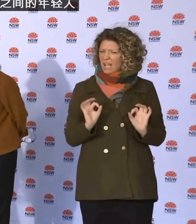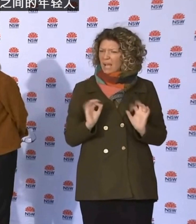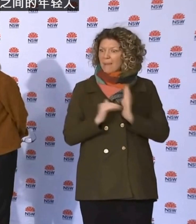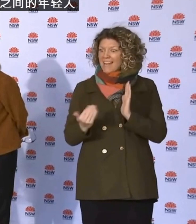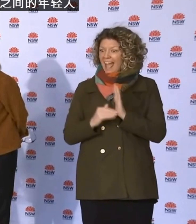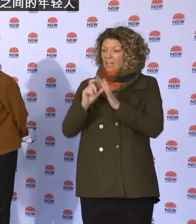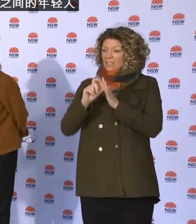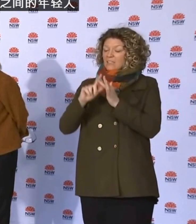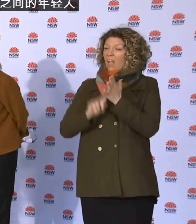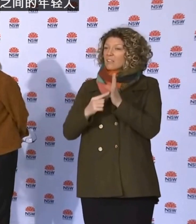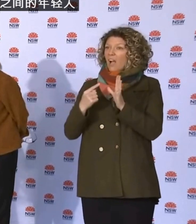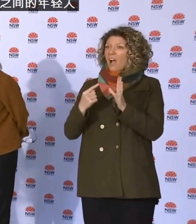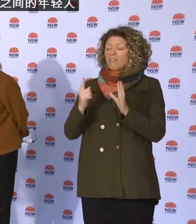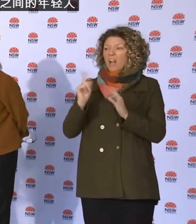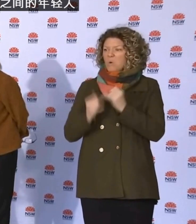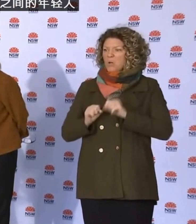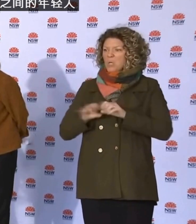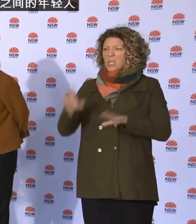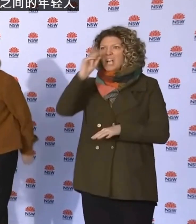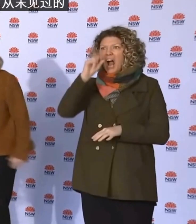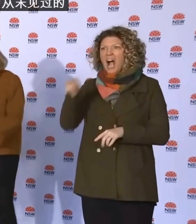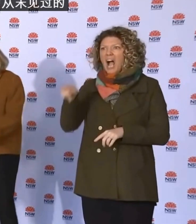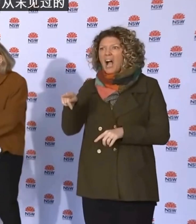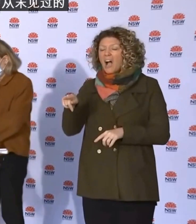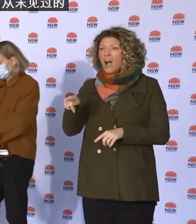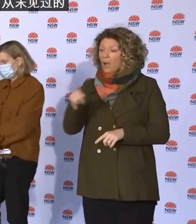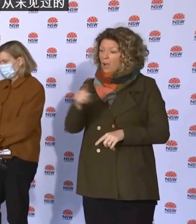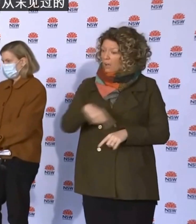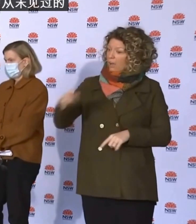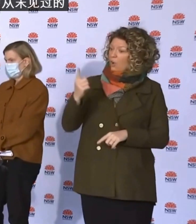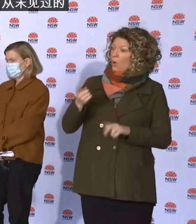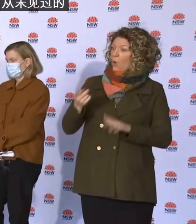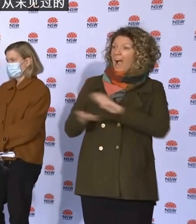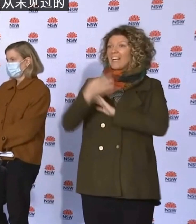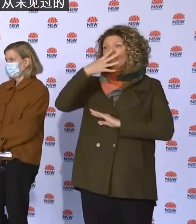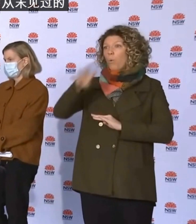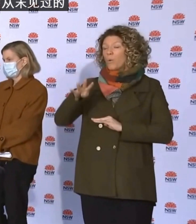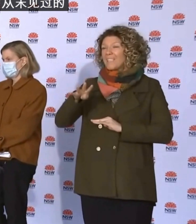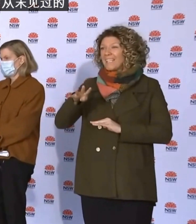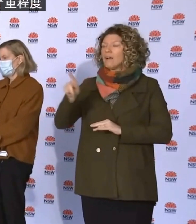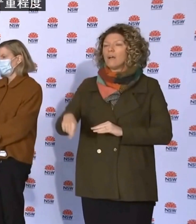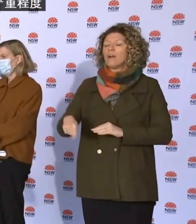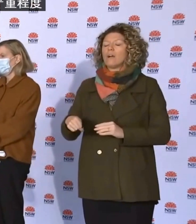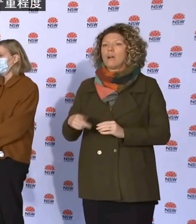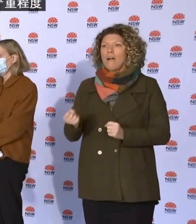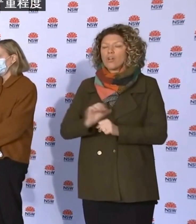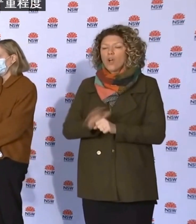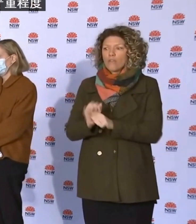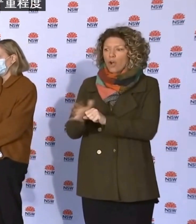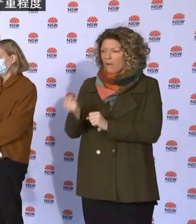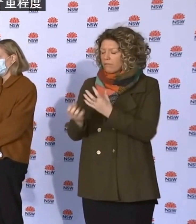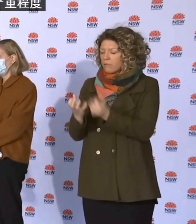fact, from what I saw, between 40 and 50% of people were under 40, which we'd not seen before in other strains.